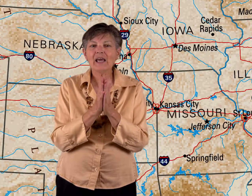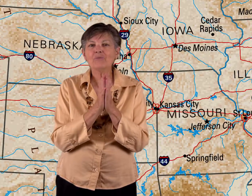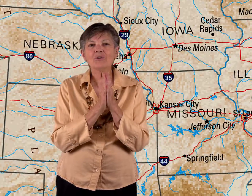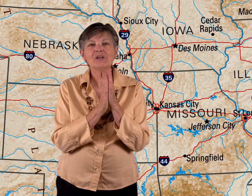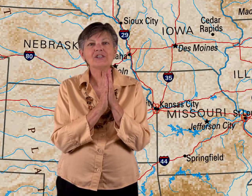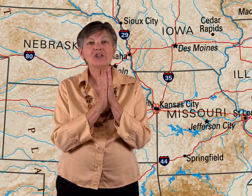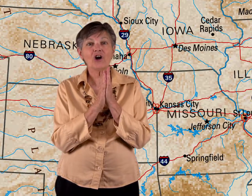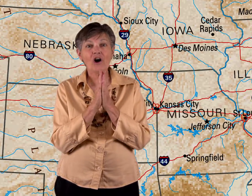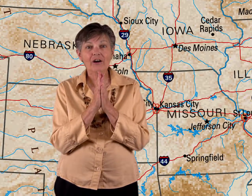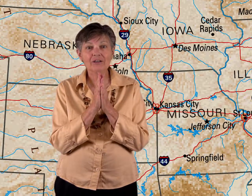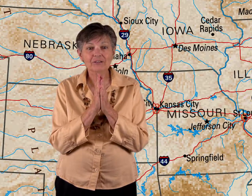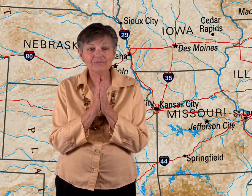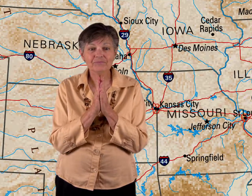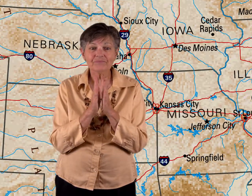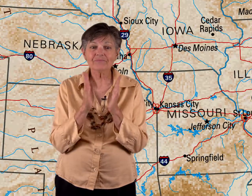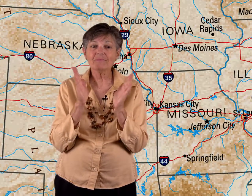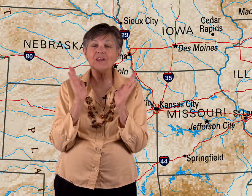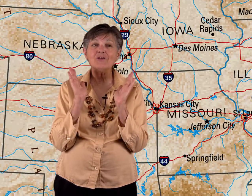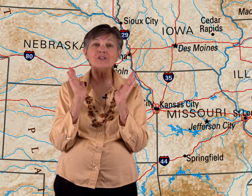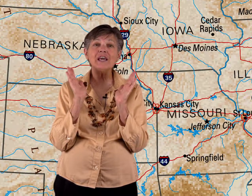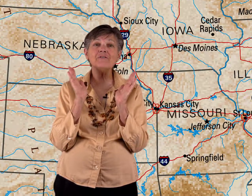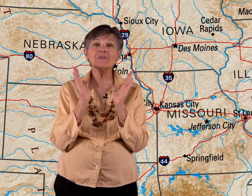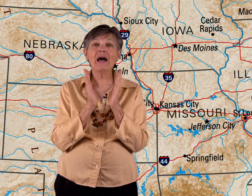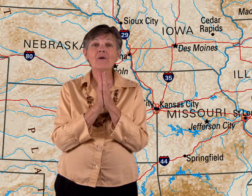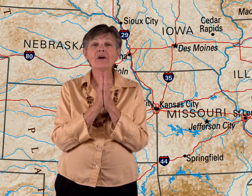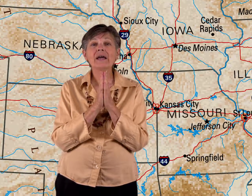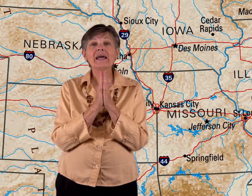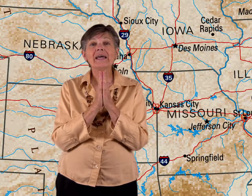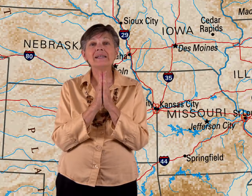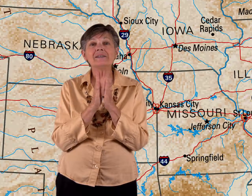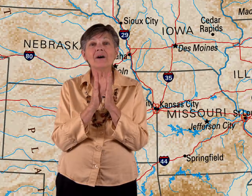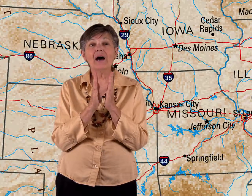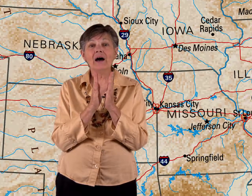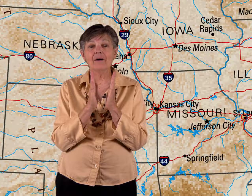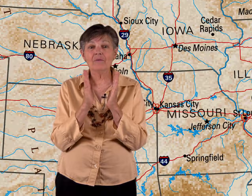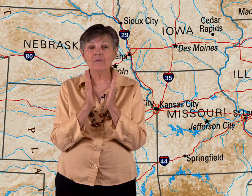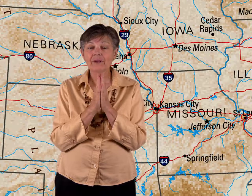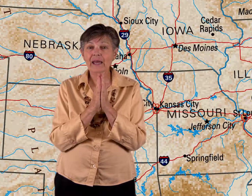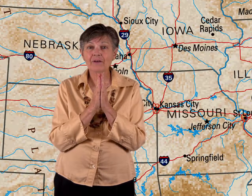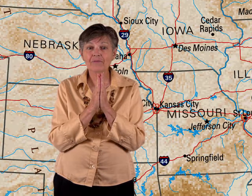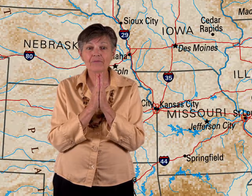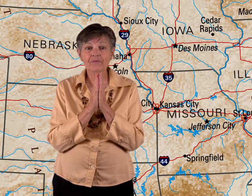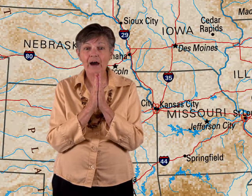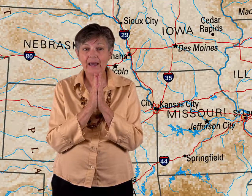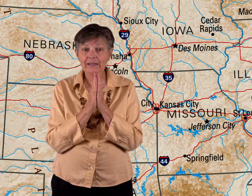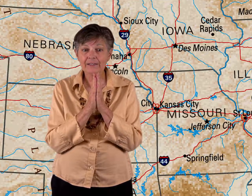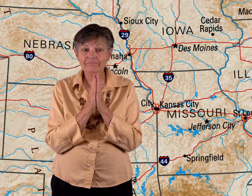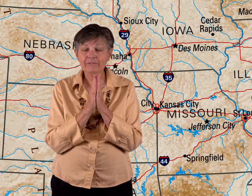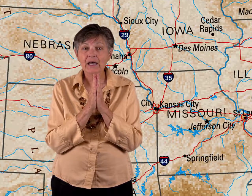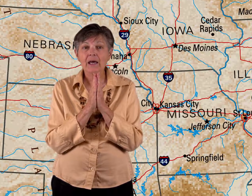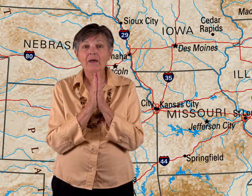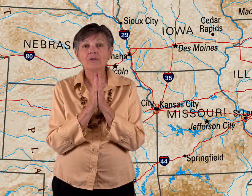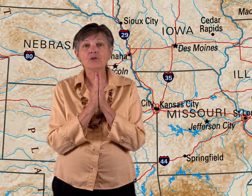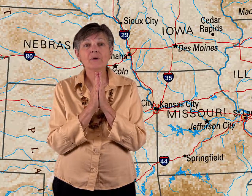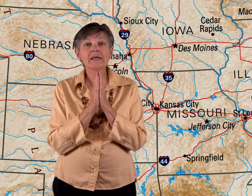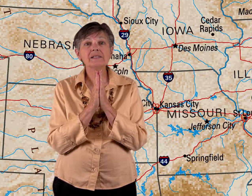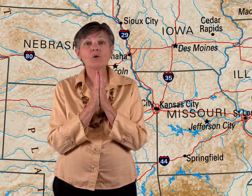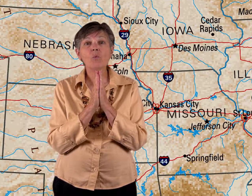state bird is the cardinal. Their state flower is the native violet. The tree is the